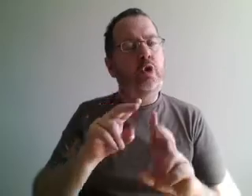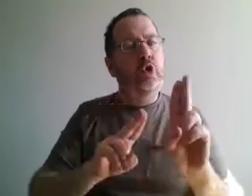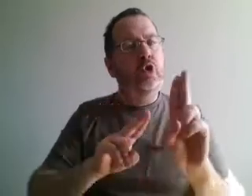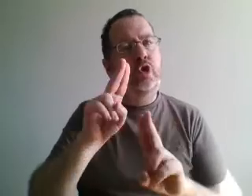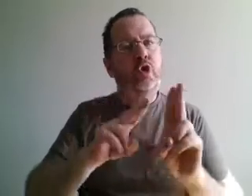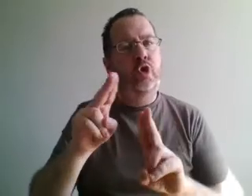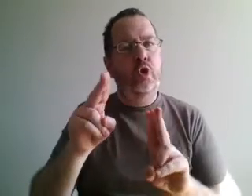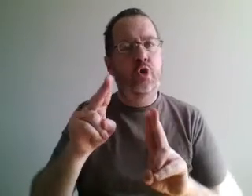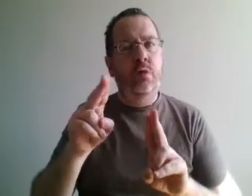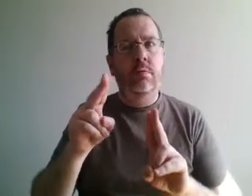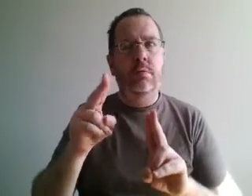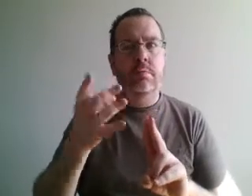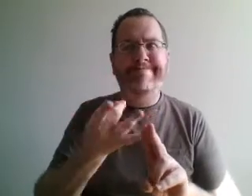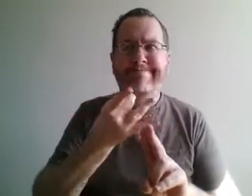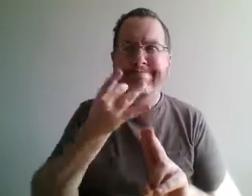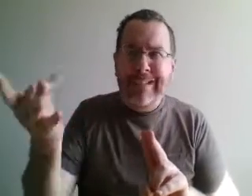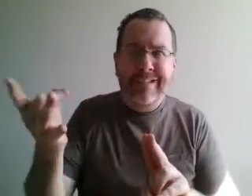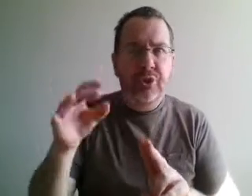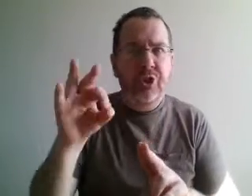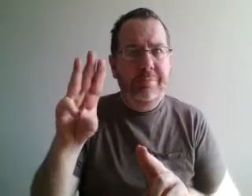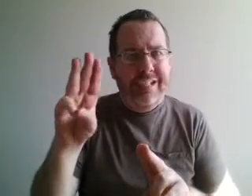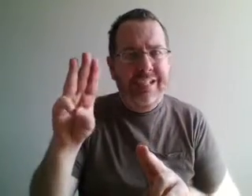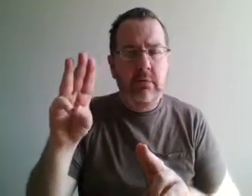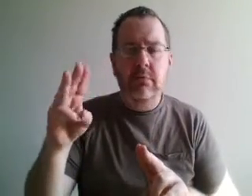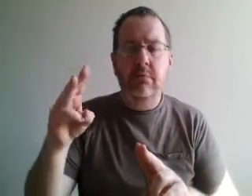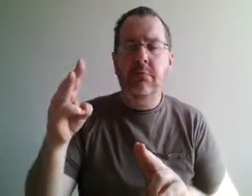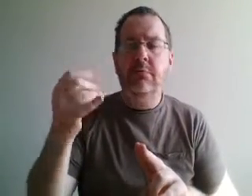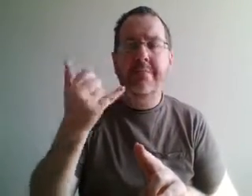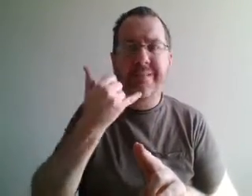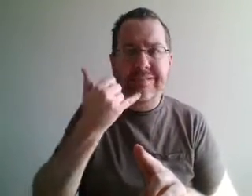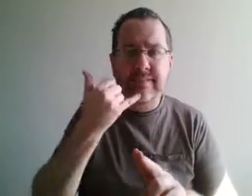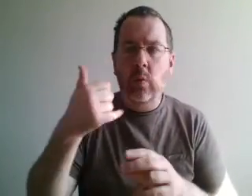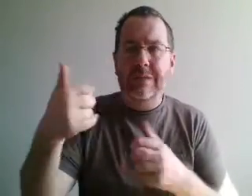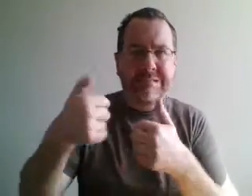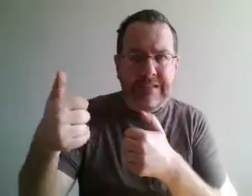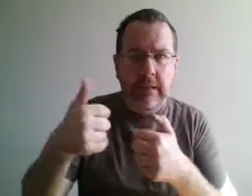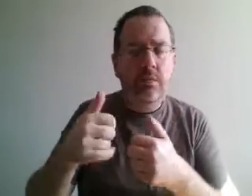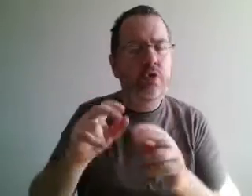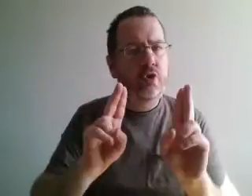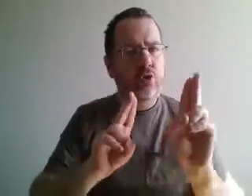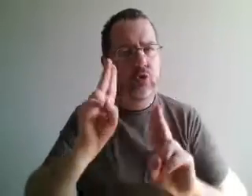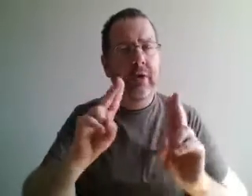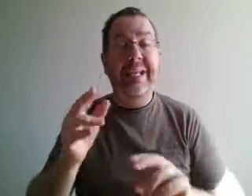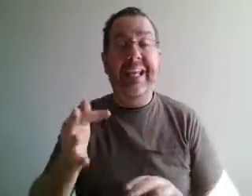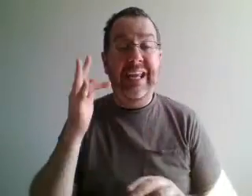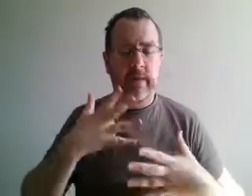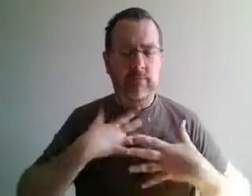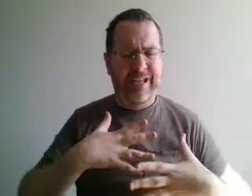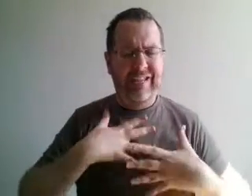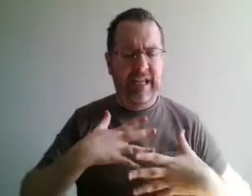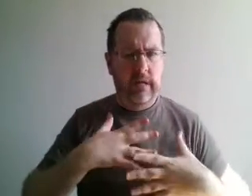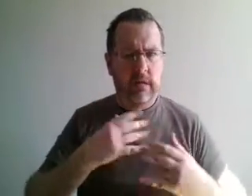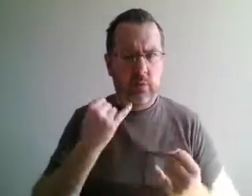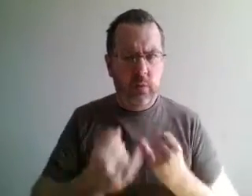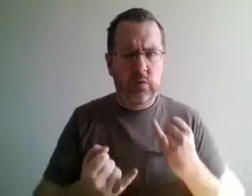by phone. Your GP checks on you, so that if there are any worsening of your breathing conditions a week or